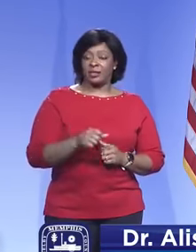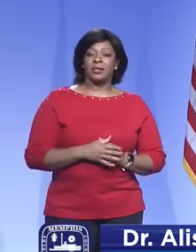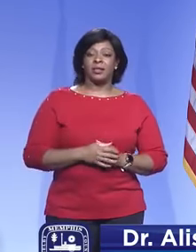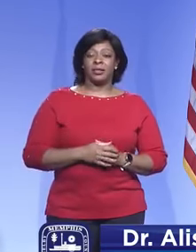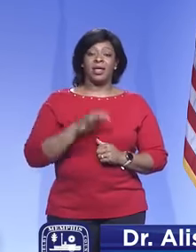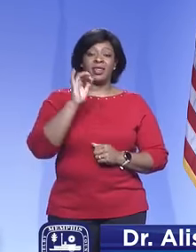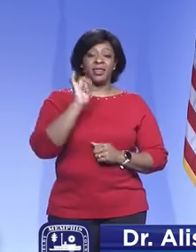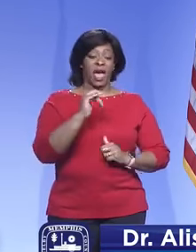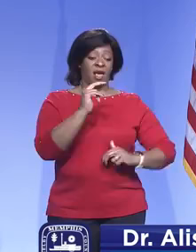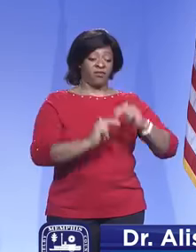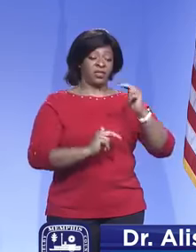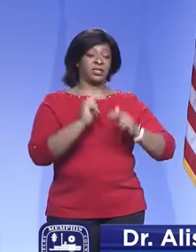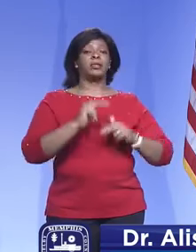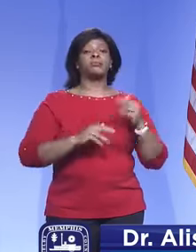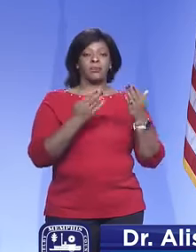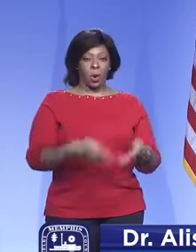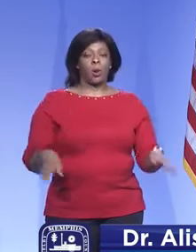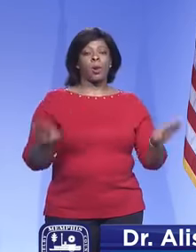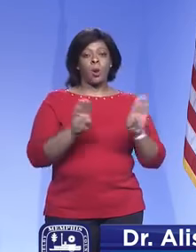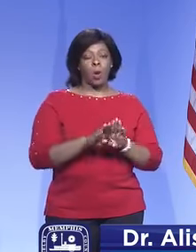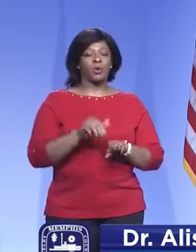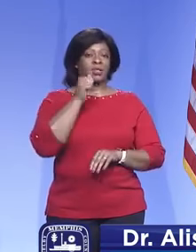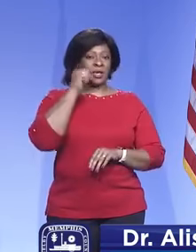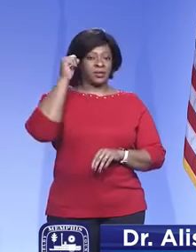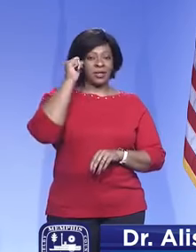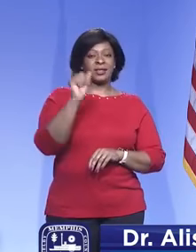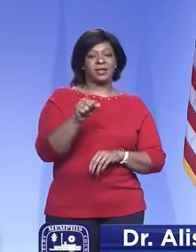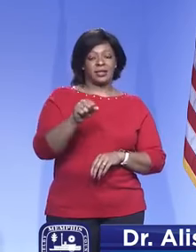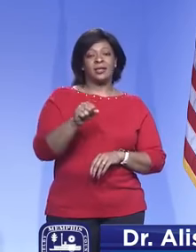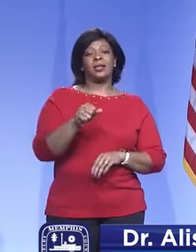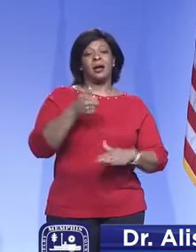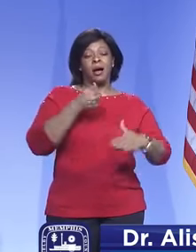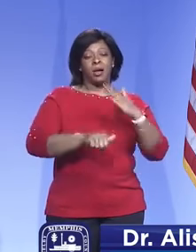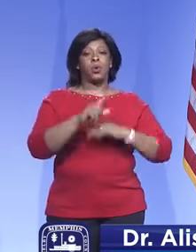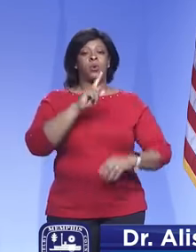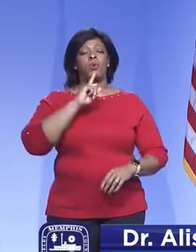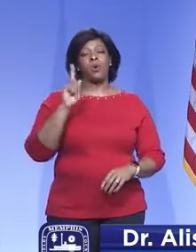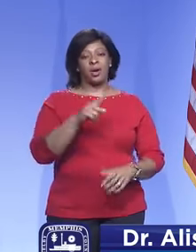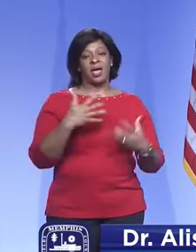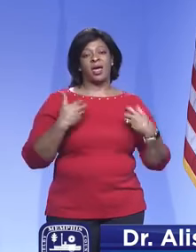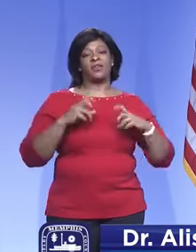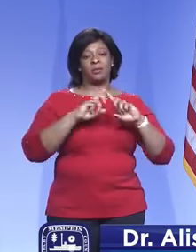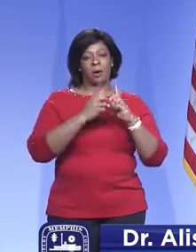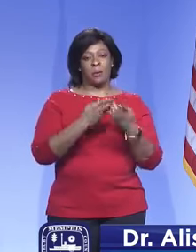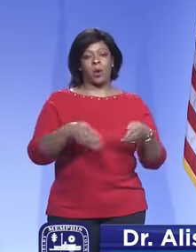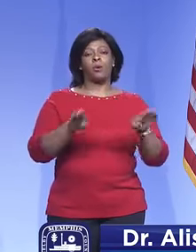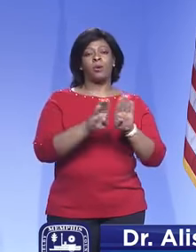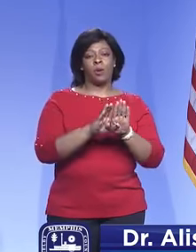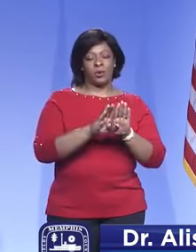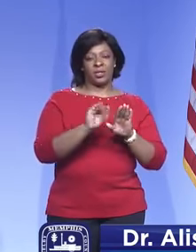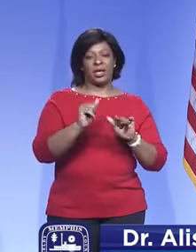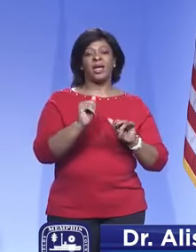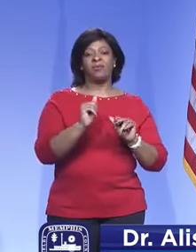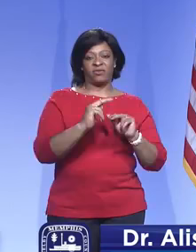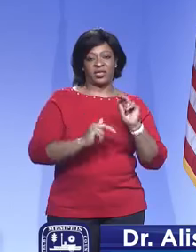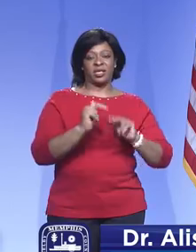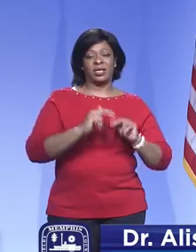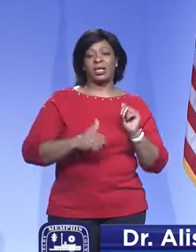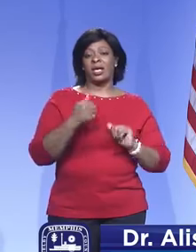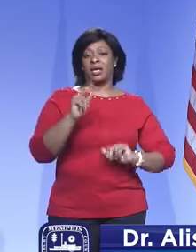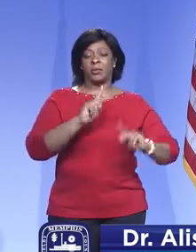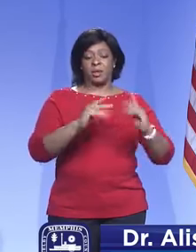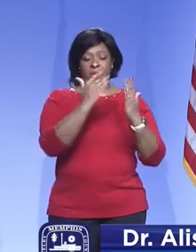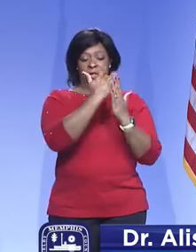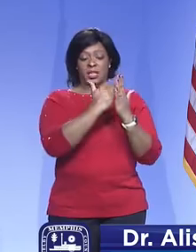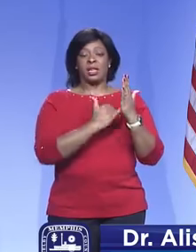that particular facility was closed yesterday under the direction of the health department. If individuals listened